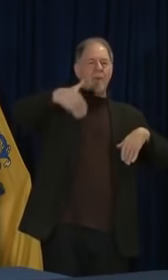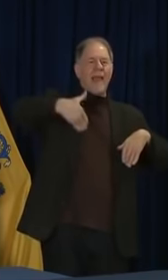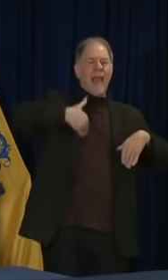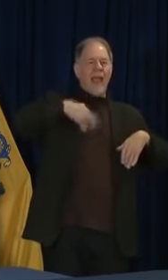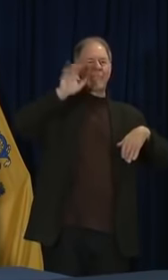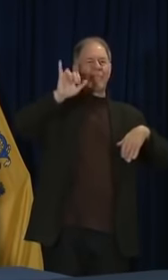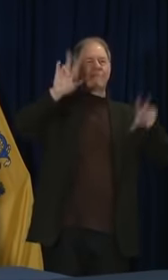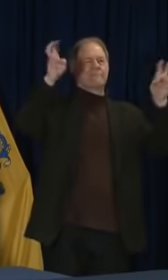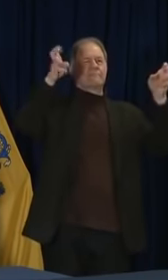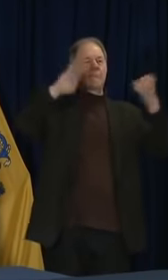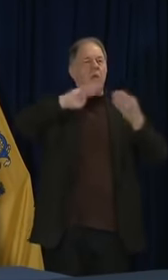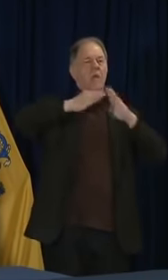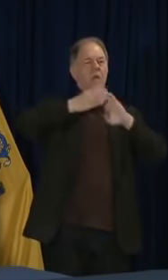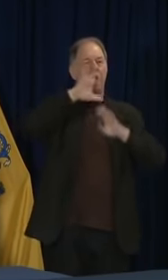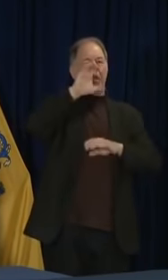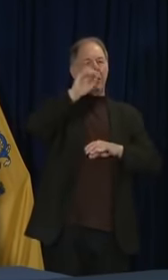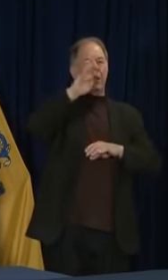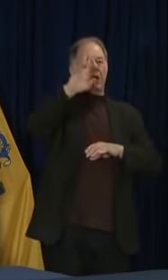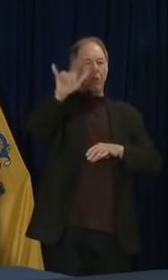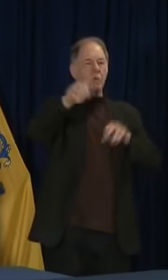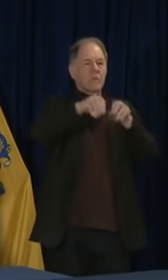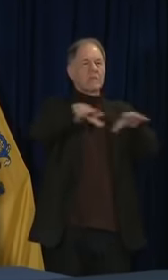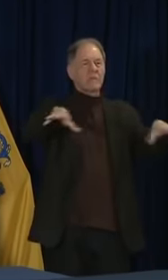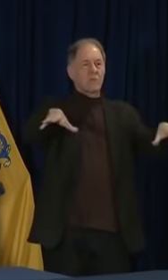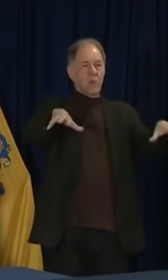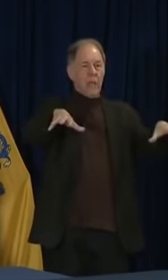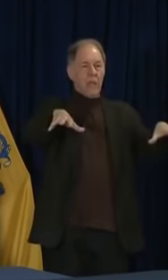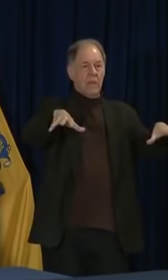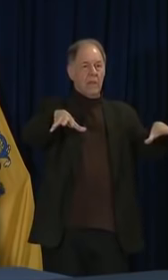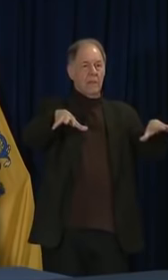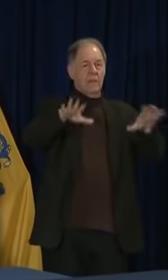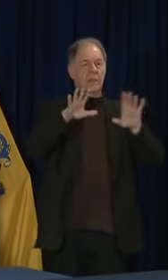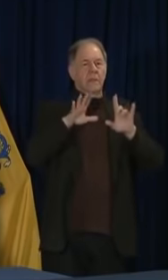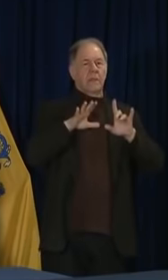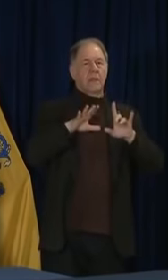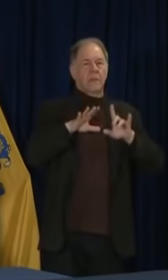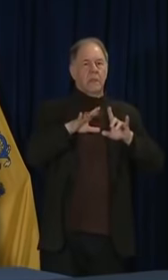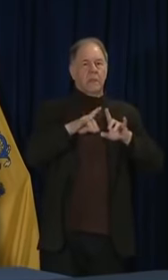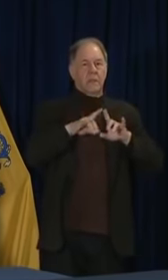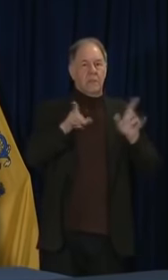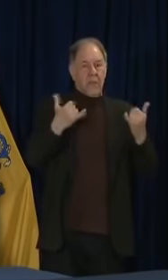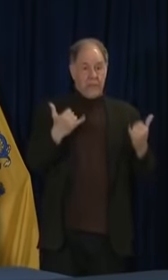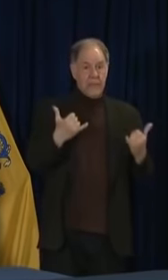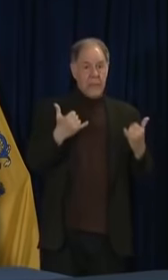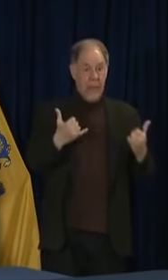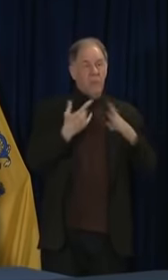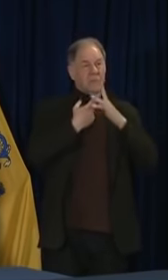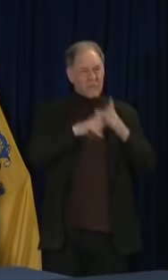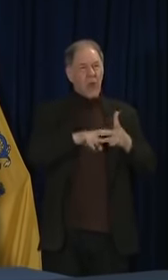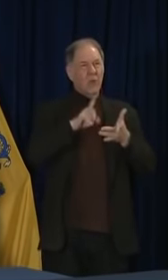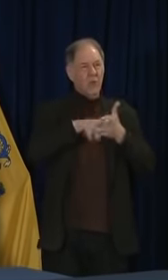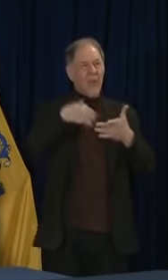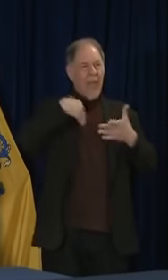it came to the number of confirmed cases. Are we there now, or is that going to be impossible